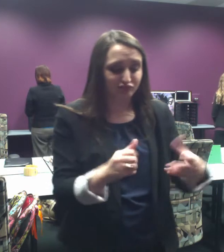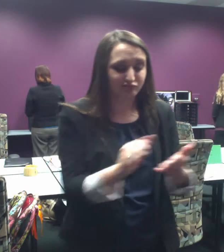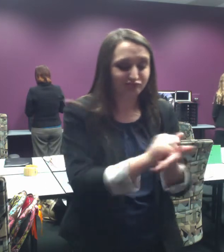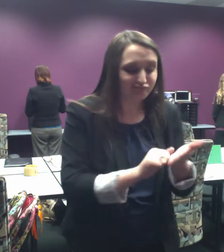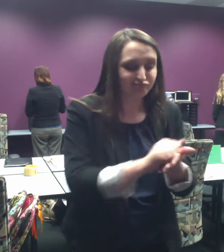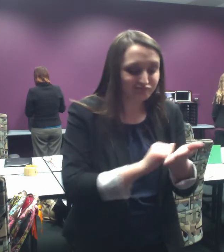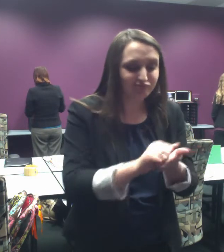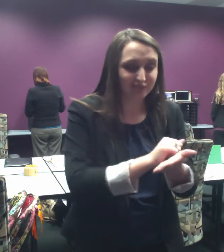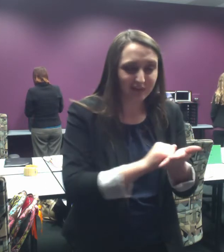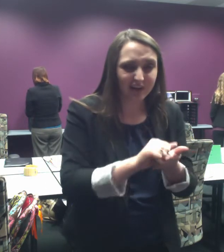better than cold water?